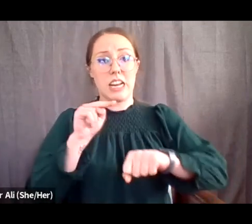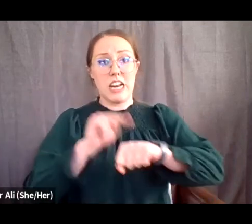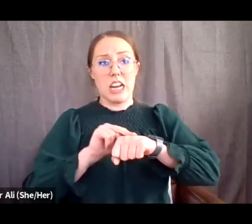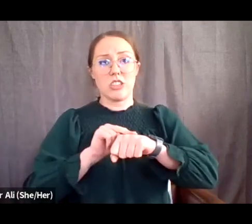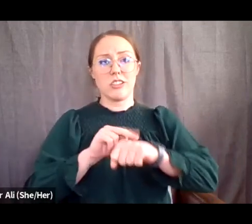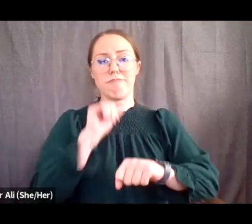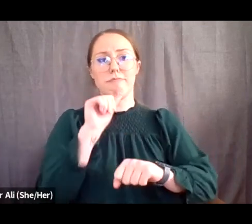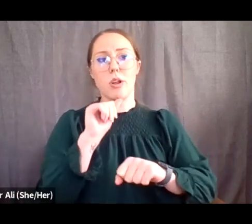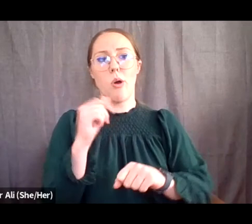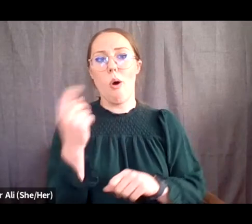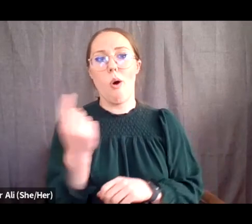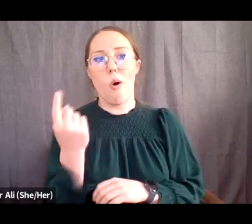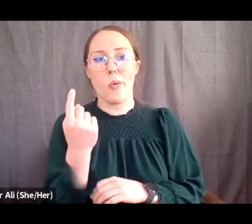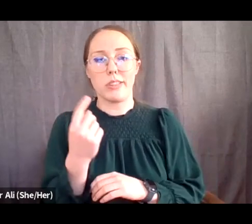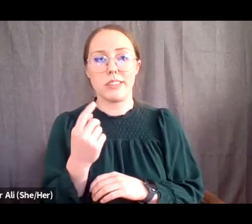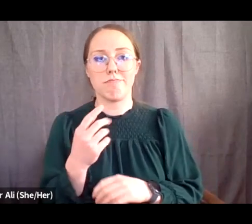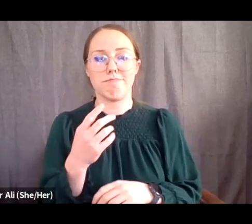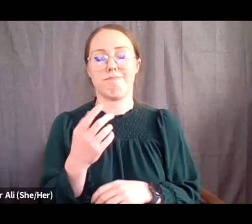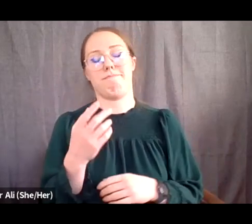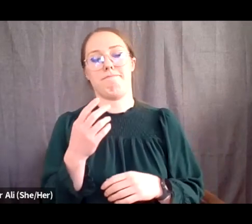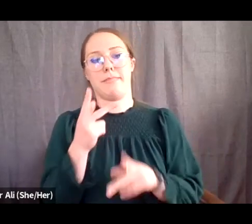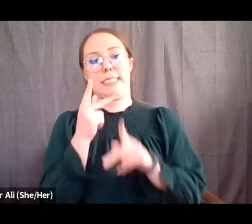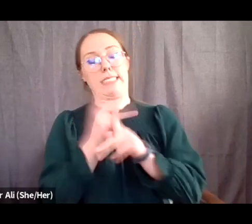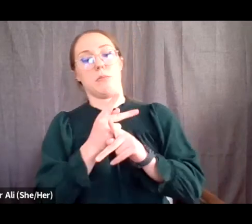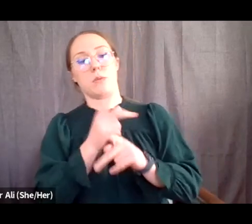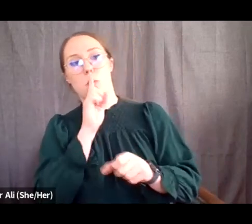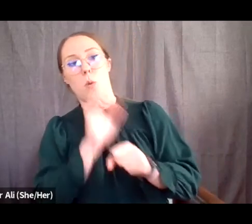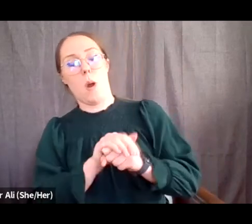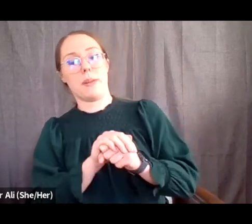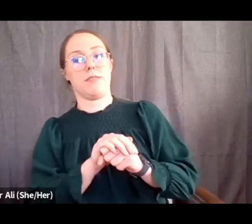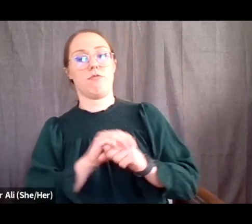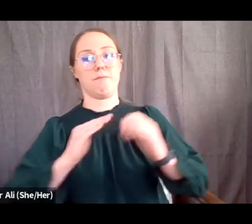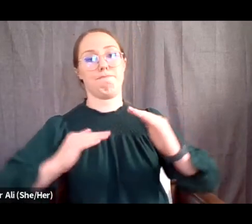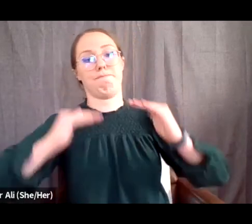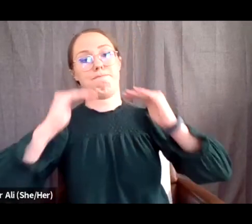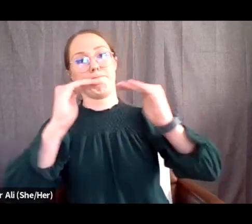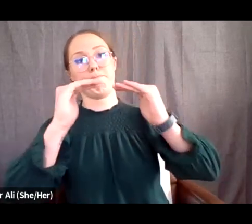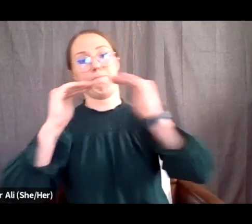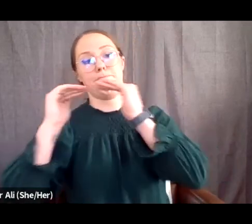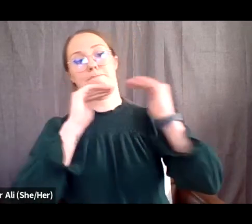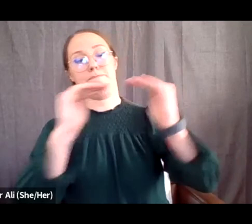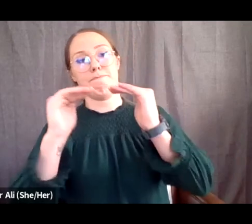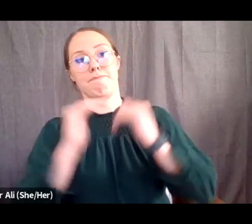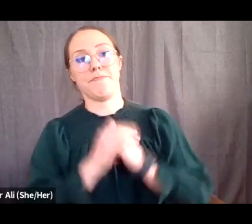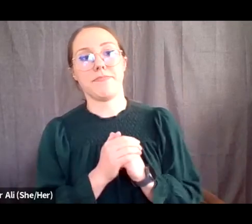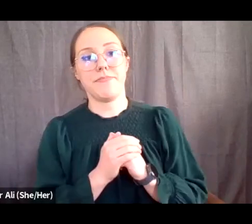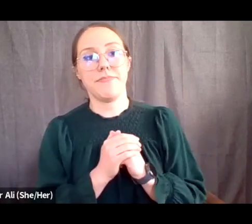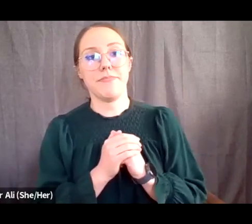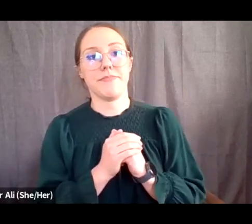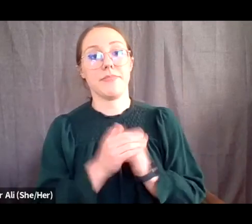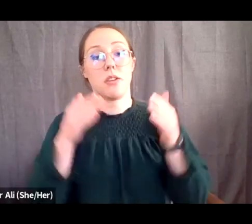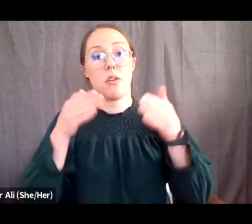always upheld its promise of liberty and justice for all. Despite their art's role as a contributor to